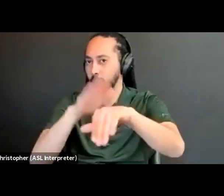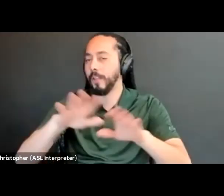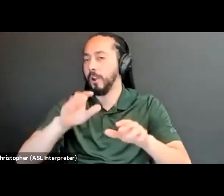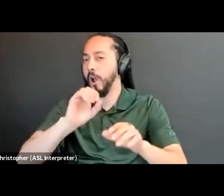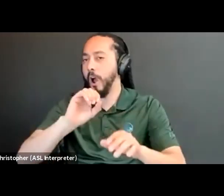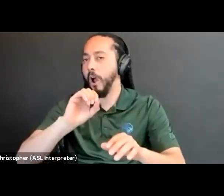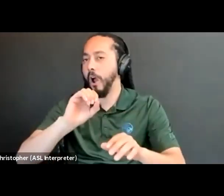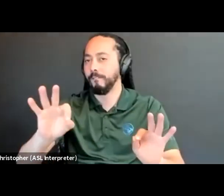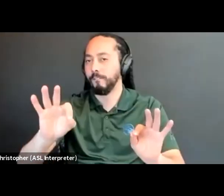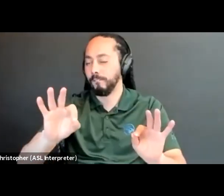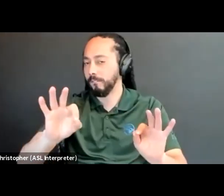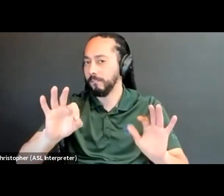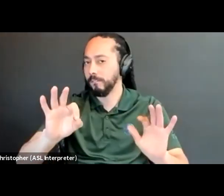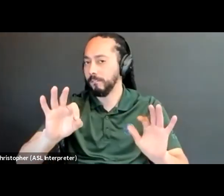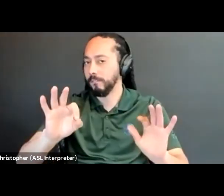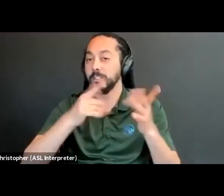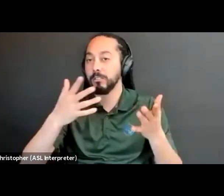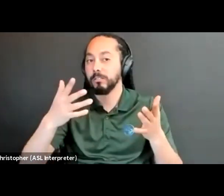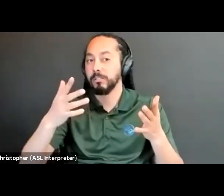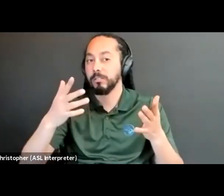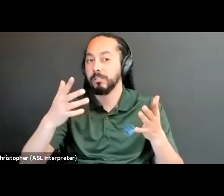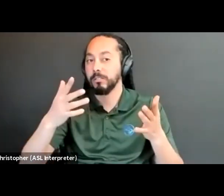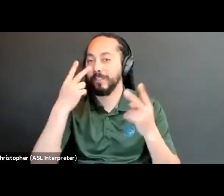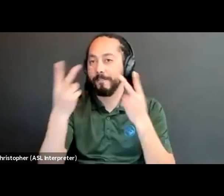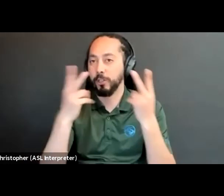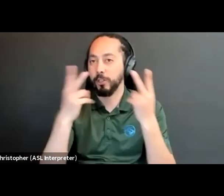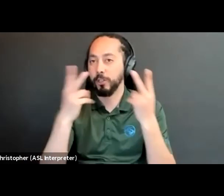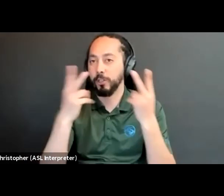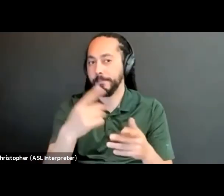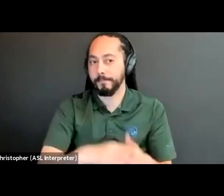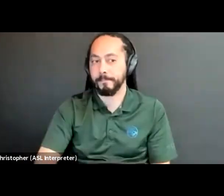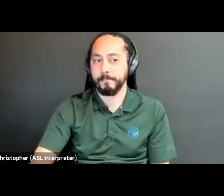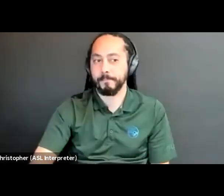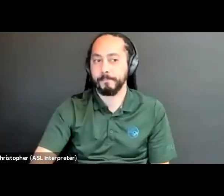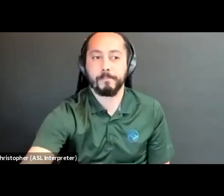is simply an audio, less visual. So thank you much.